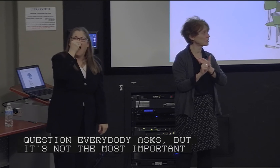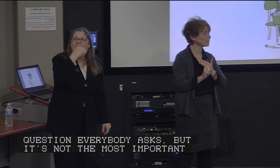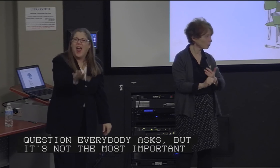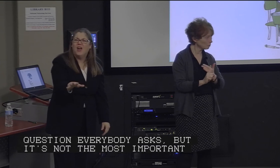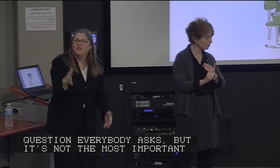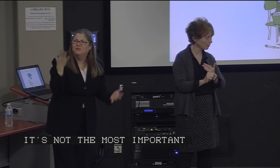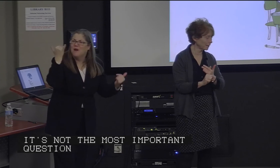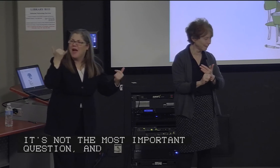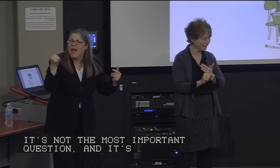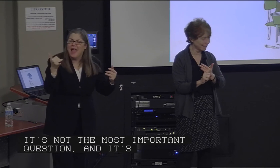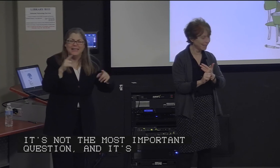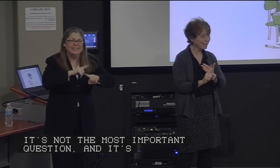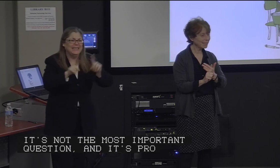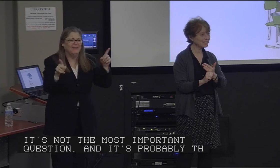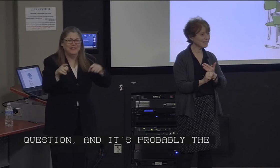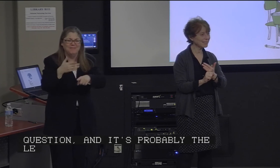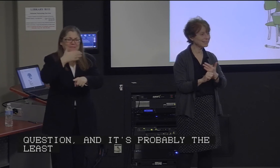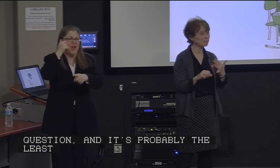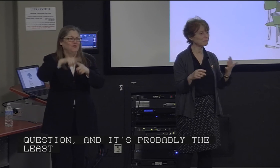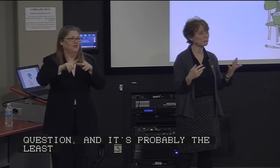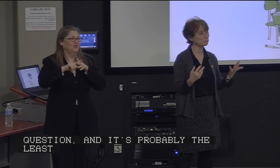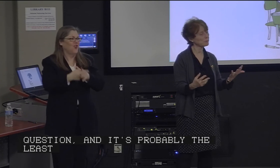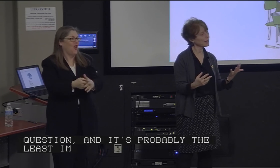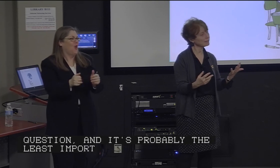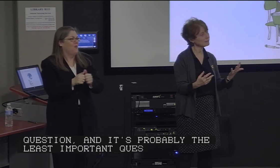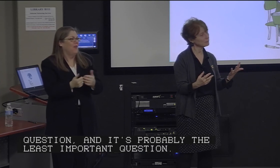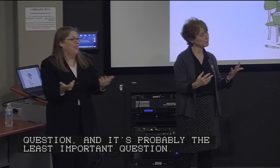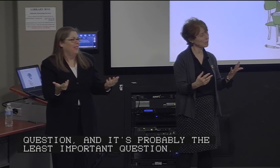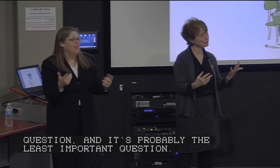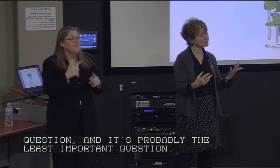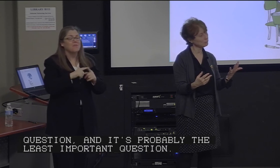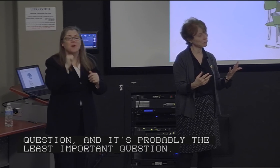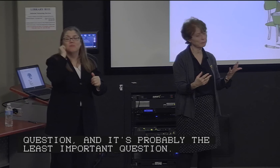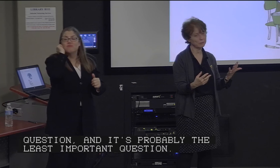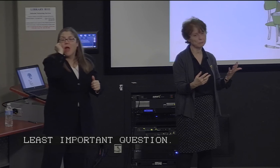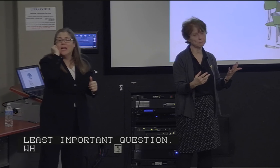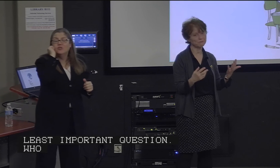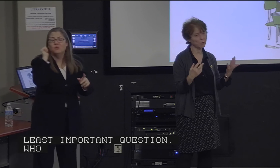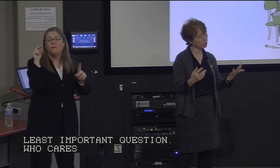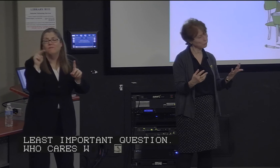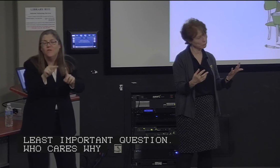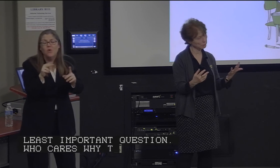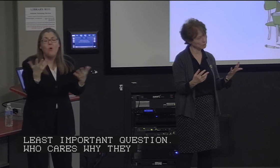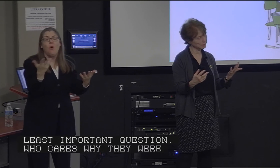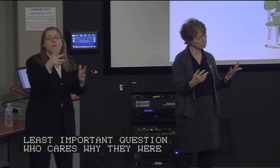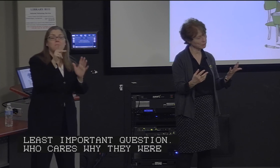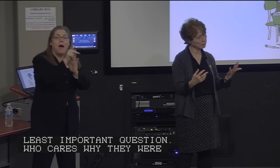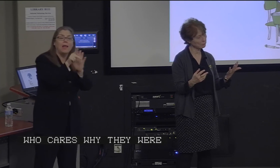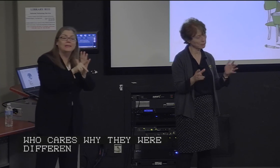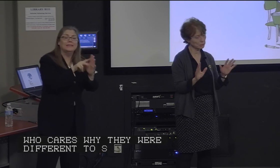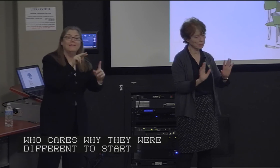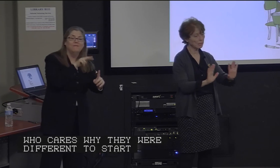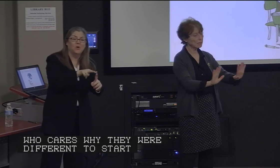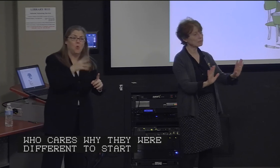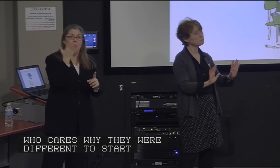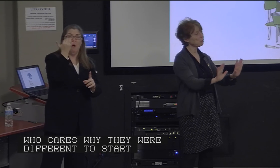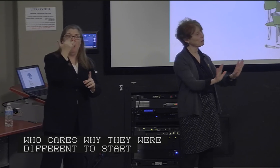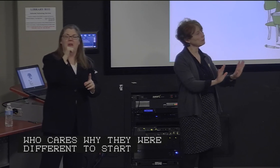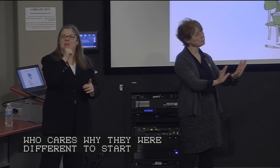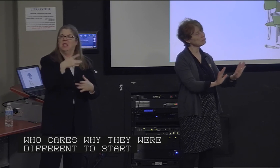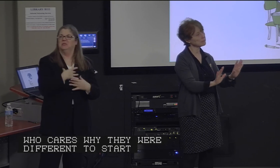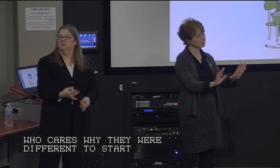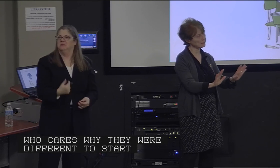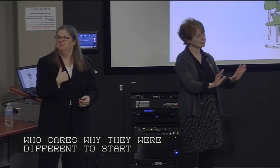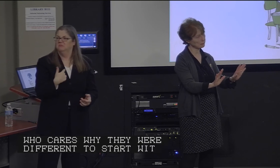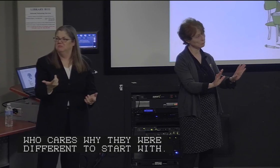to start with? It's kind of, from a practical or policy point of view, far from the most interesting question. So part